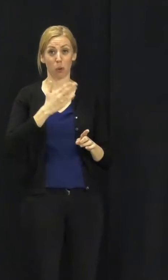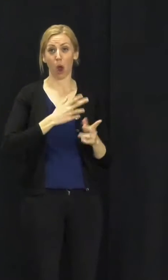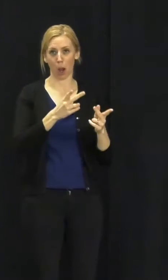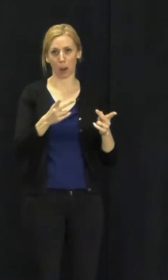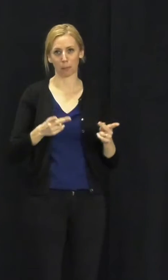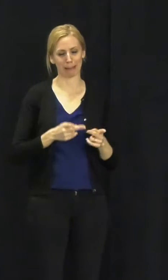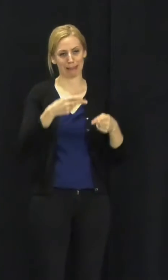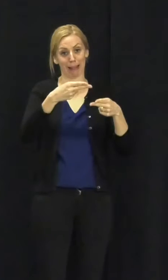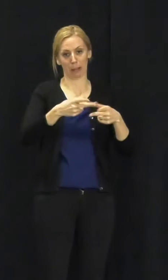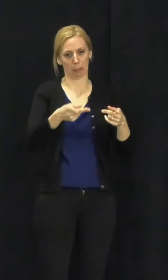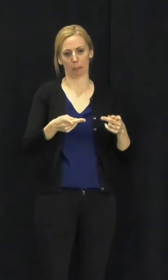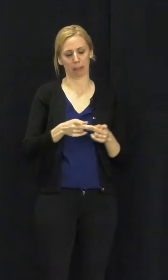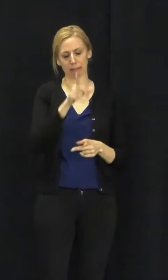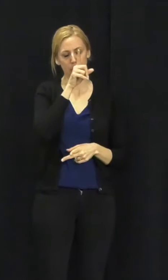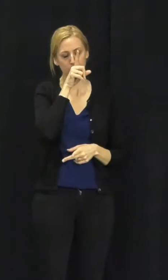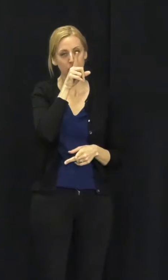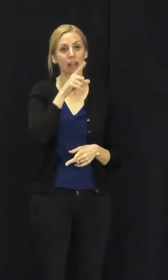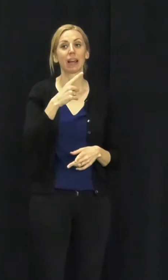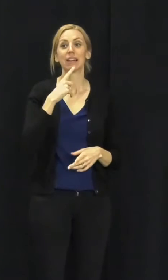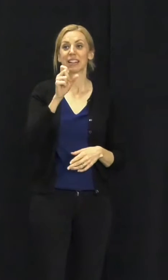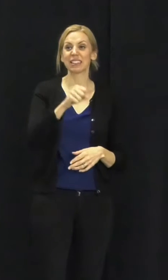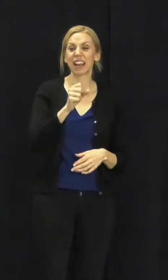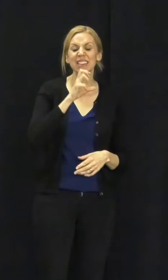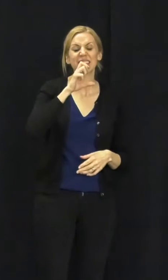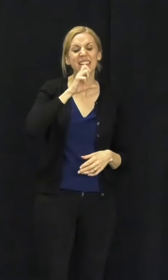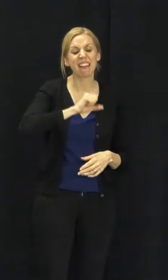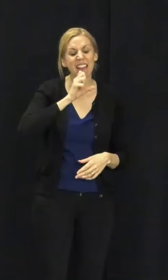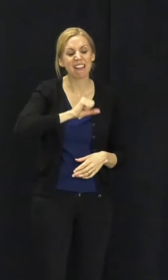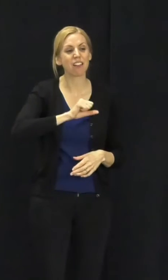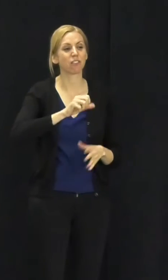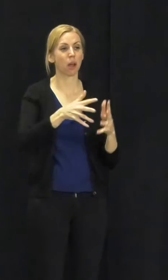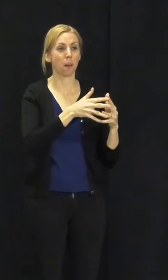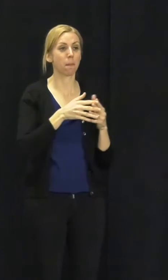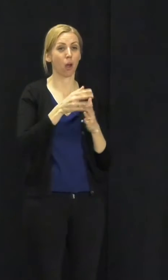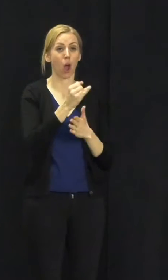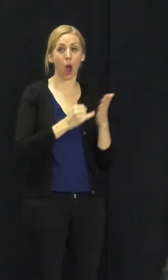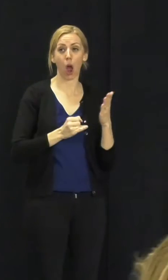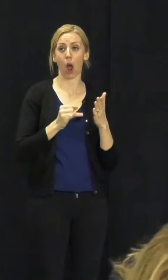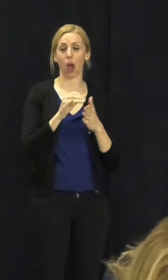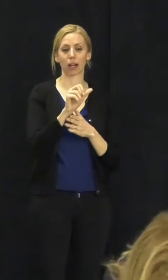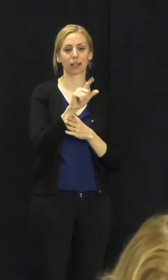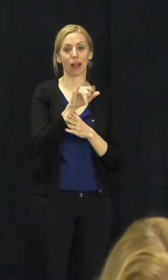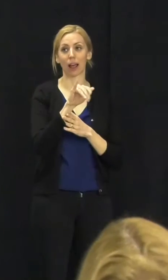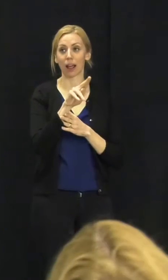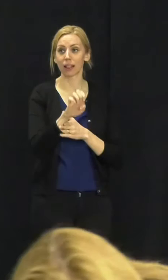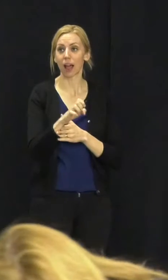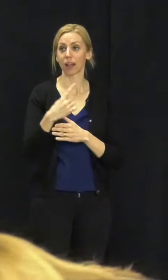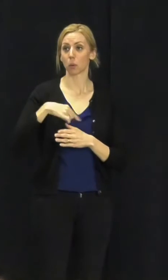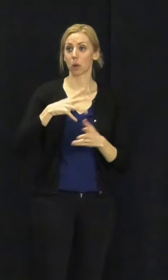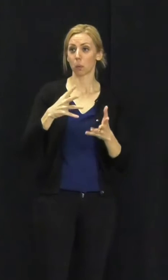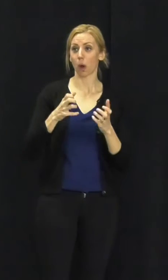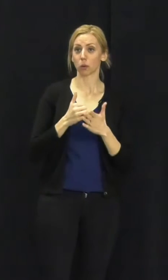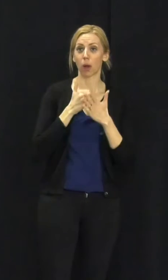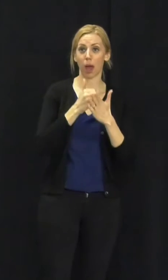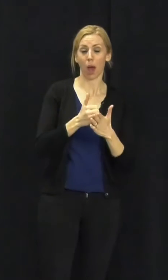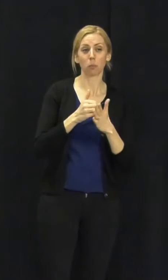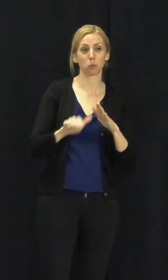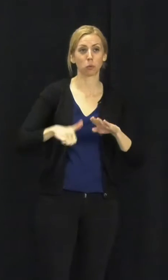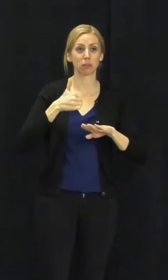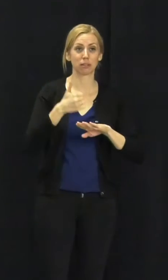healthy inquiry, and I encourage us all to take that sort of energy and move it forward. So what I'd like to do with my